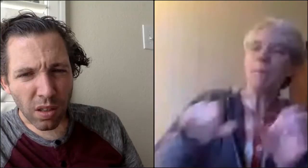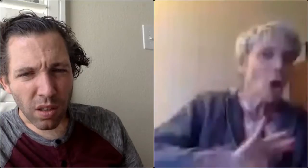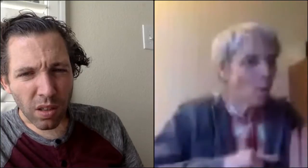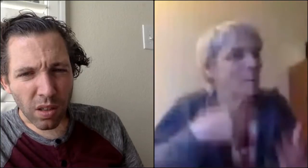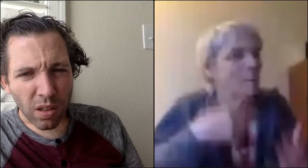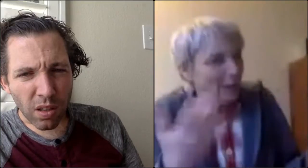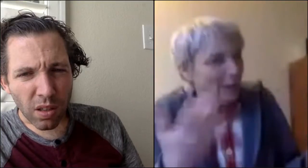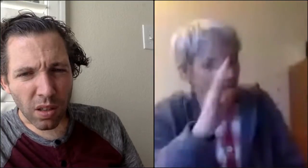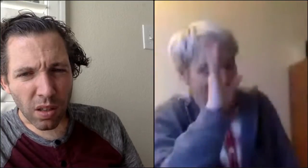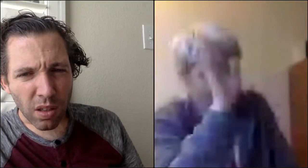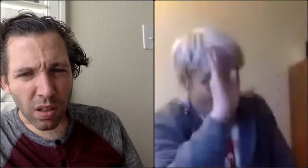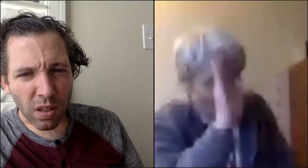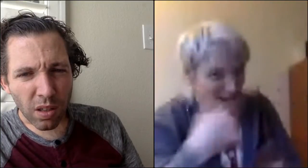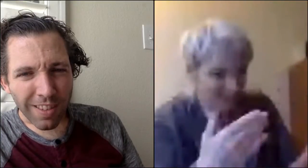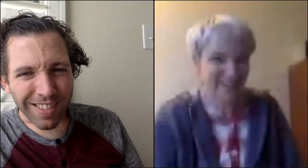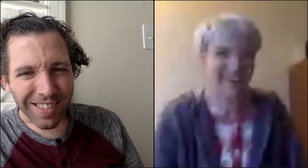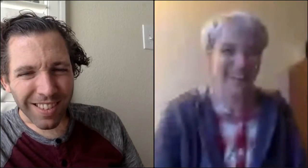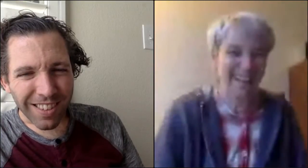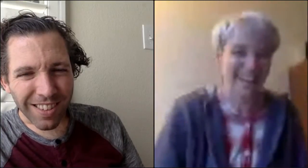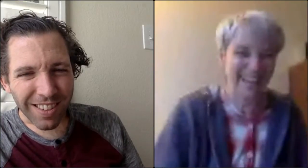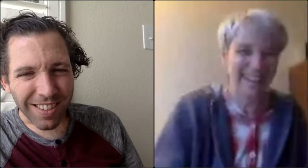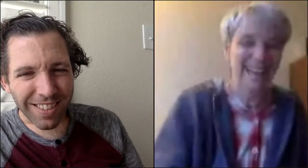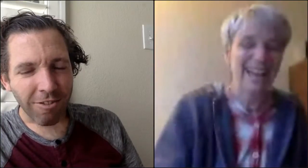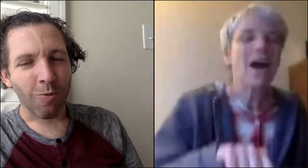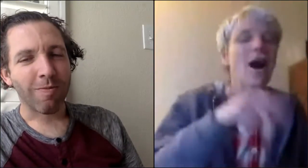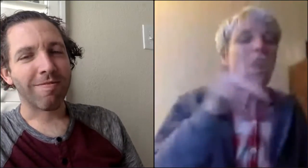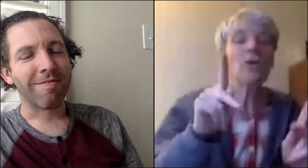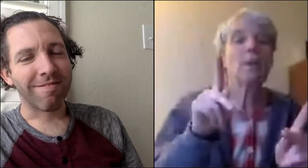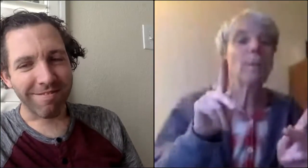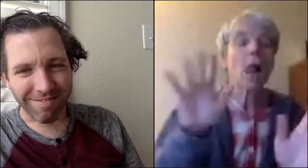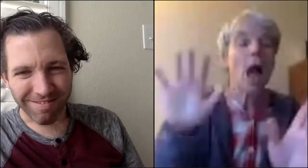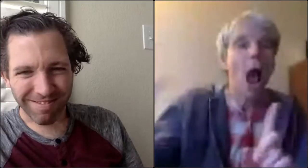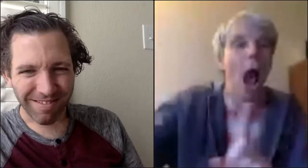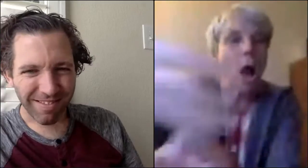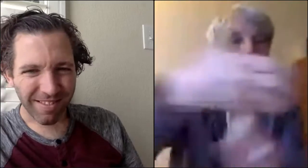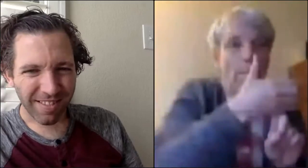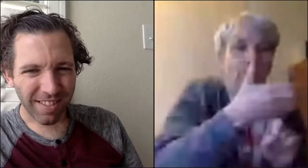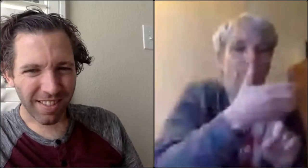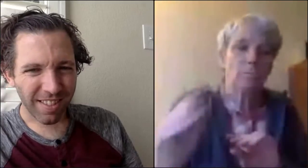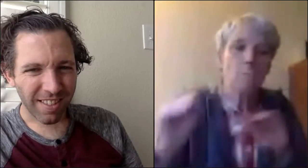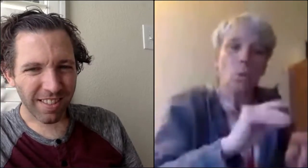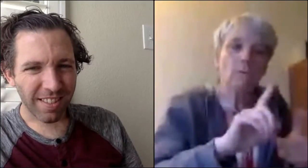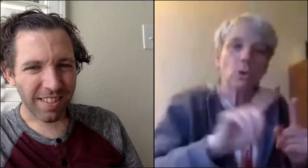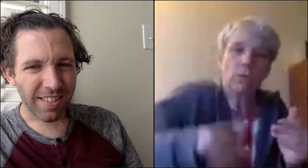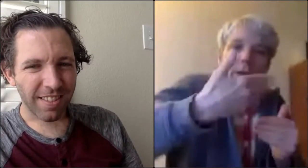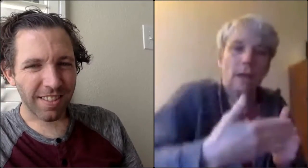this session. They're in the main one. So everyone else got pulled automatically into this session except for the speakers. but